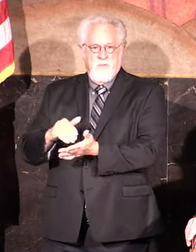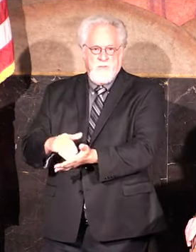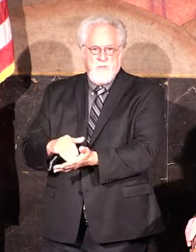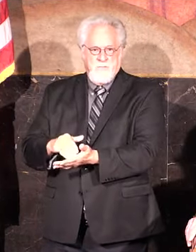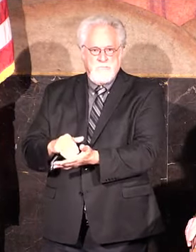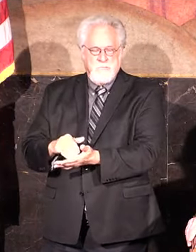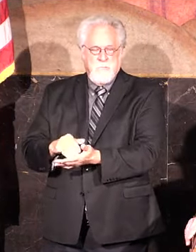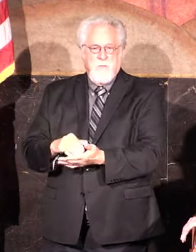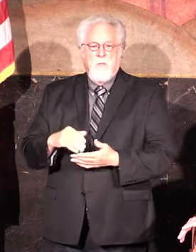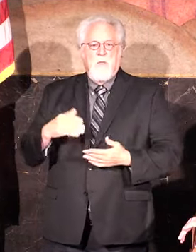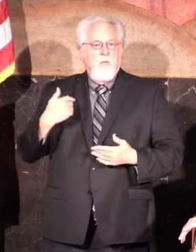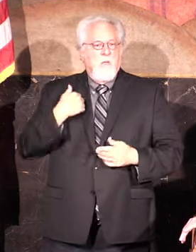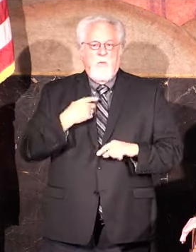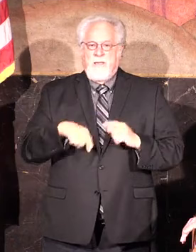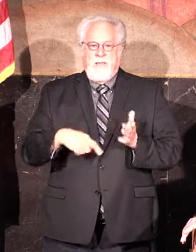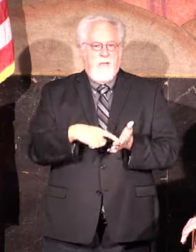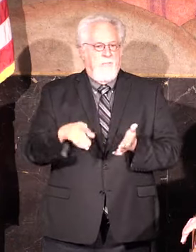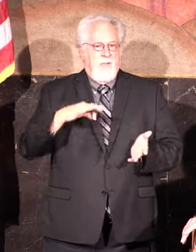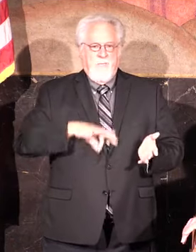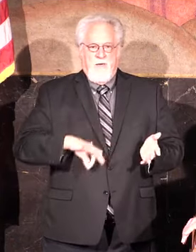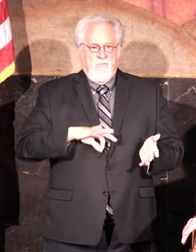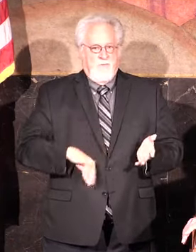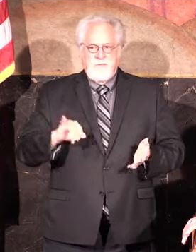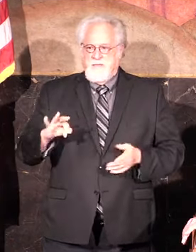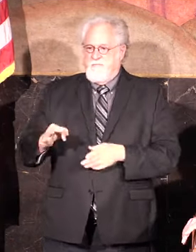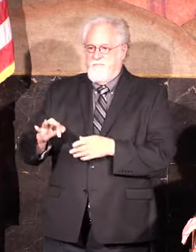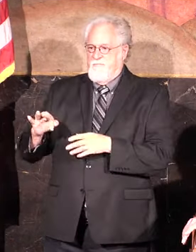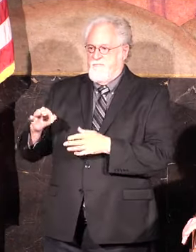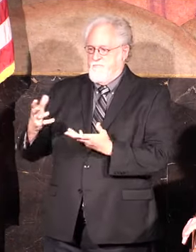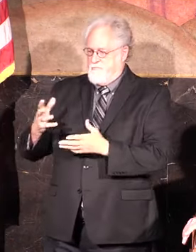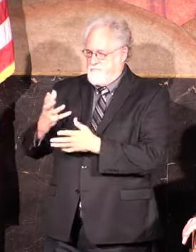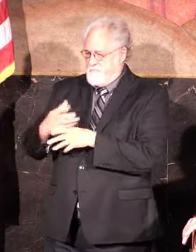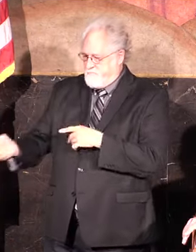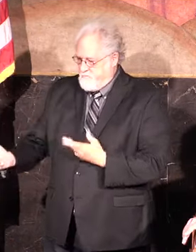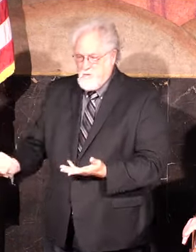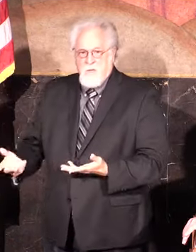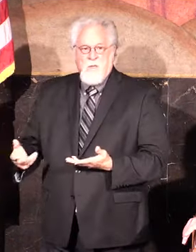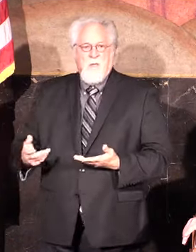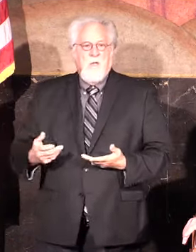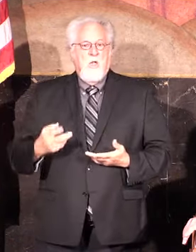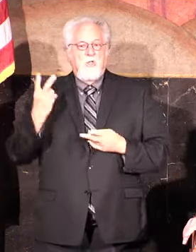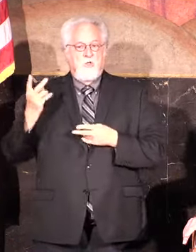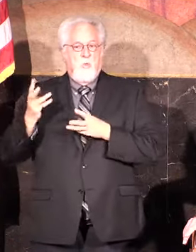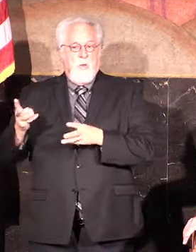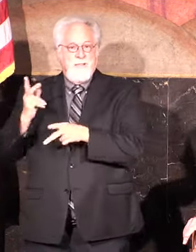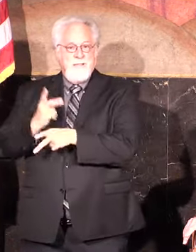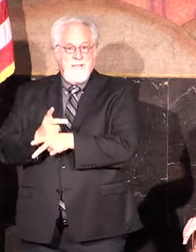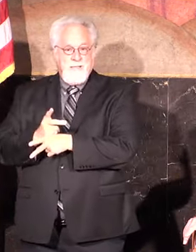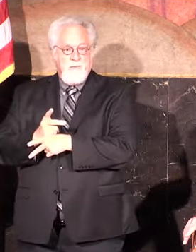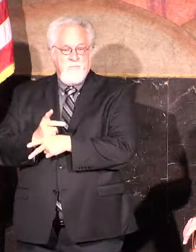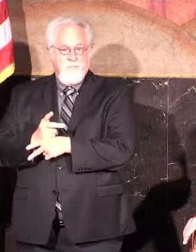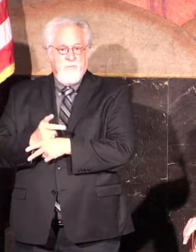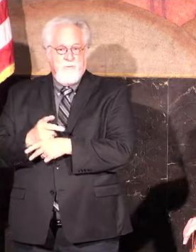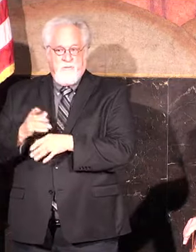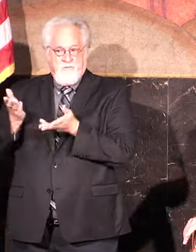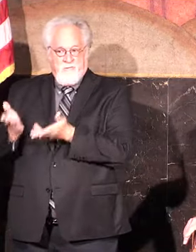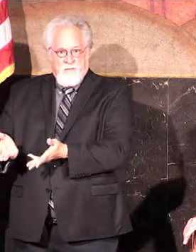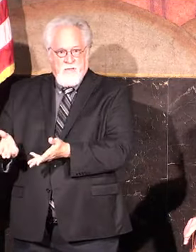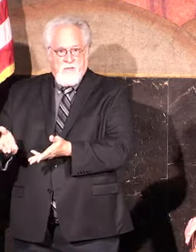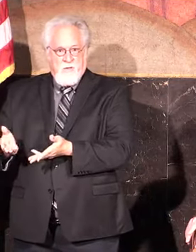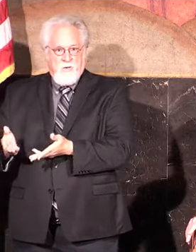today. We can't pay benefits if the fund is insolvent. The only two ways to keep it solvent, absent